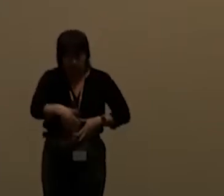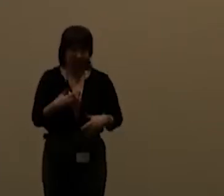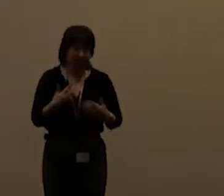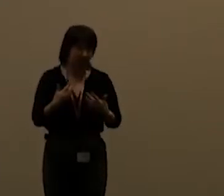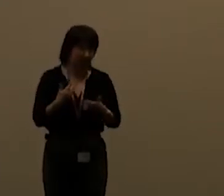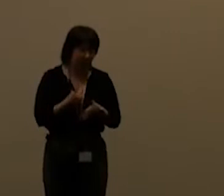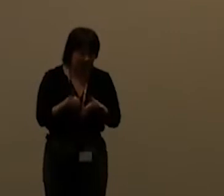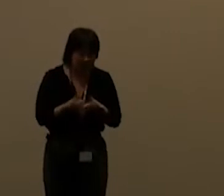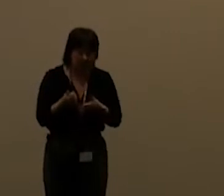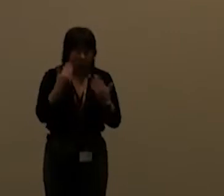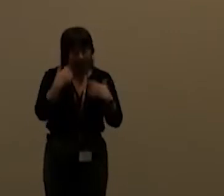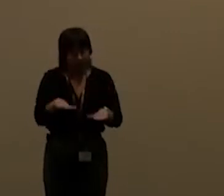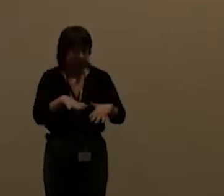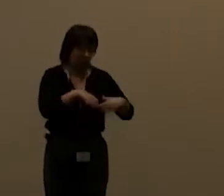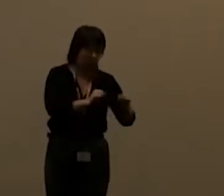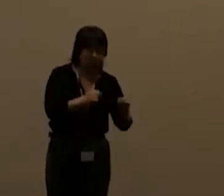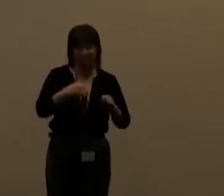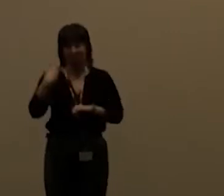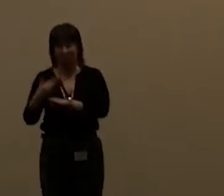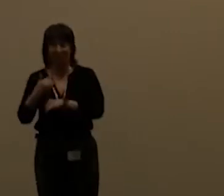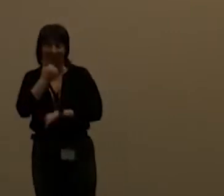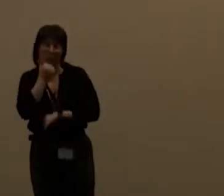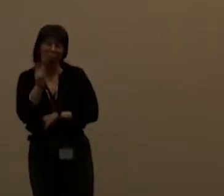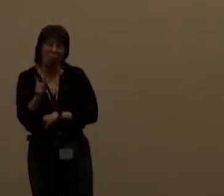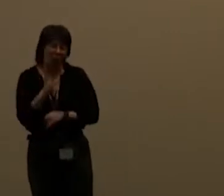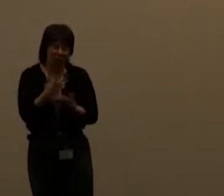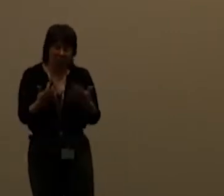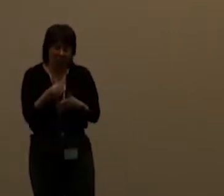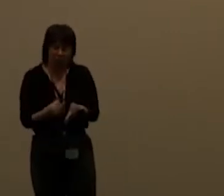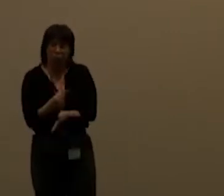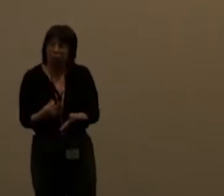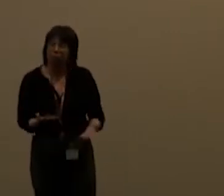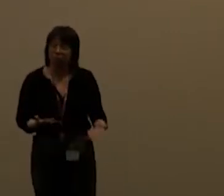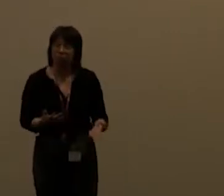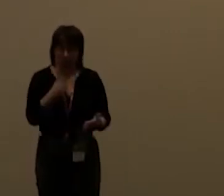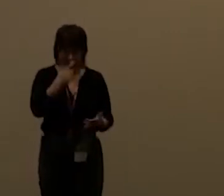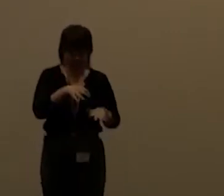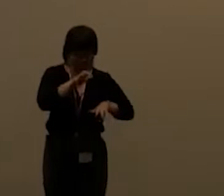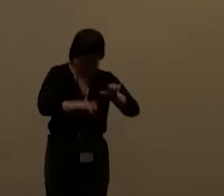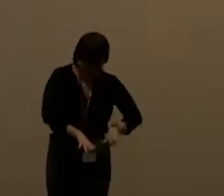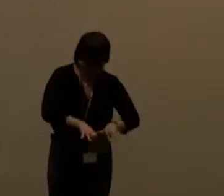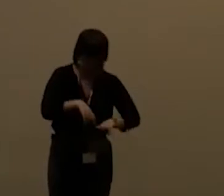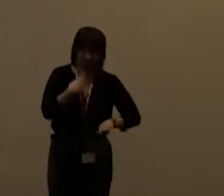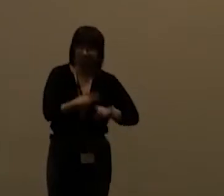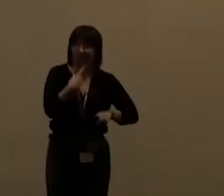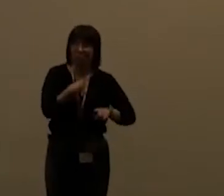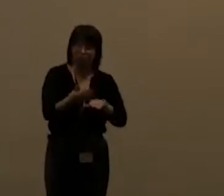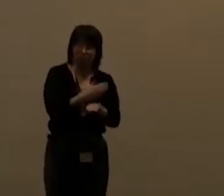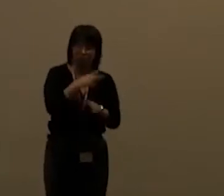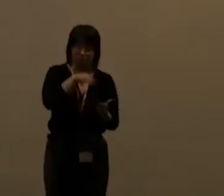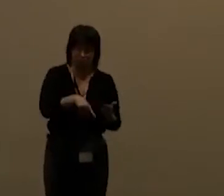annual, your start date, end date, and any remarks that you need? So I can fill this information out in this